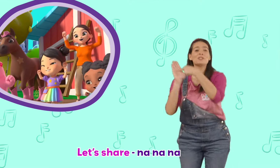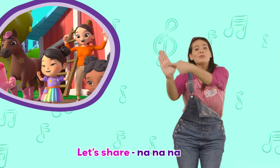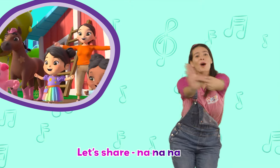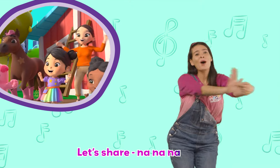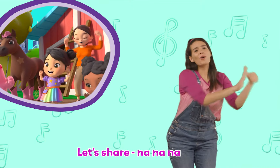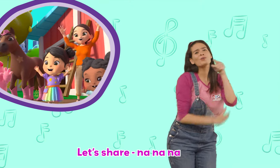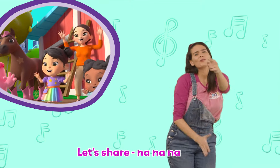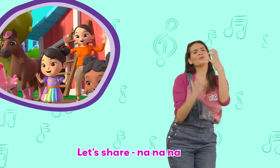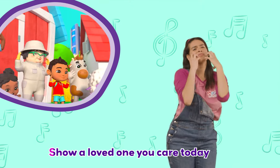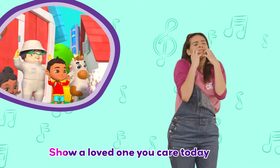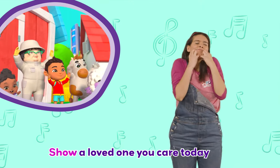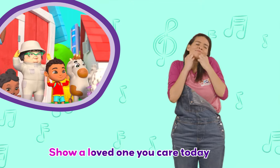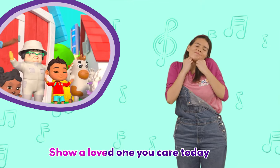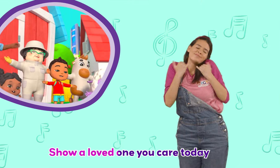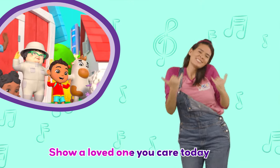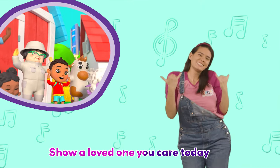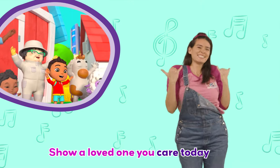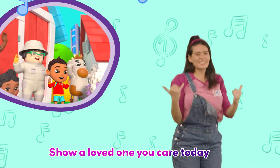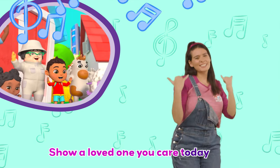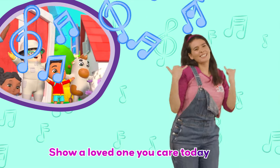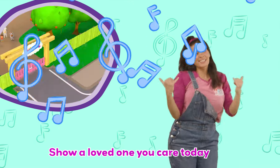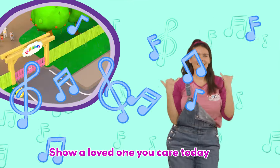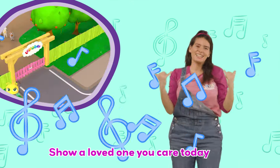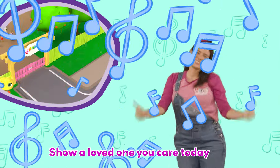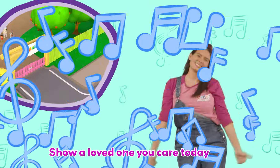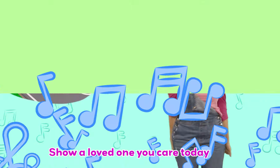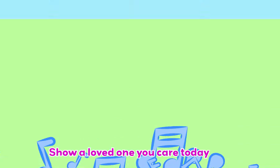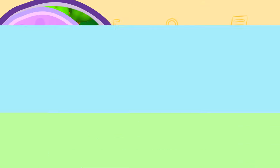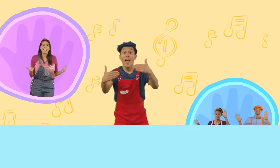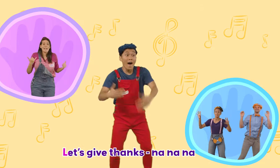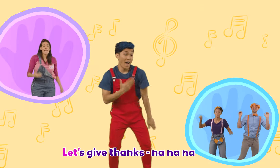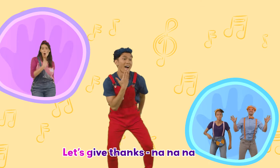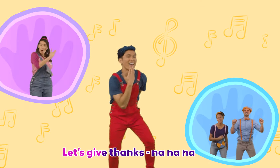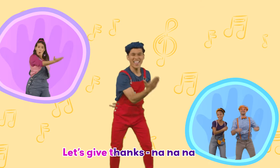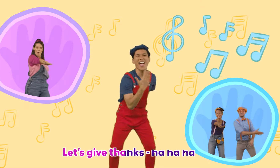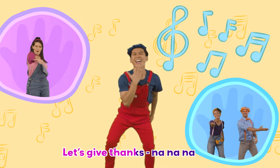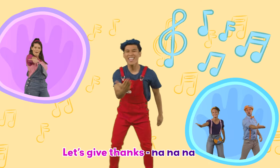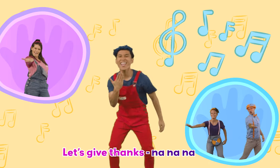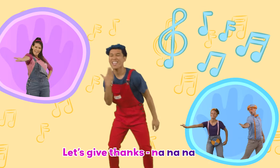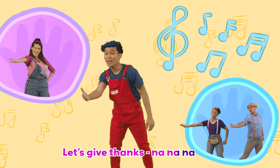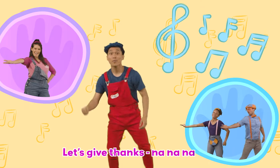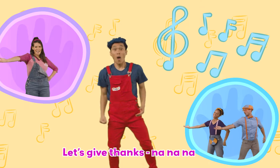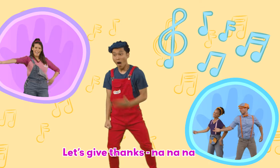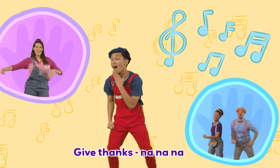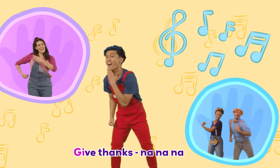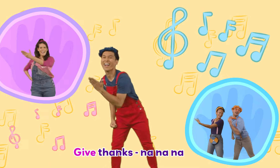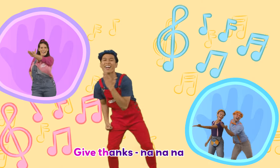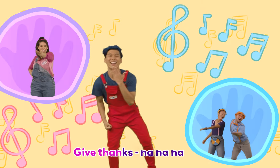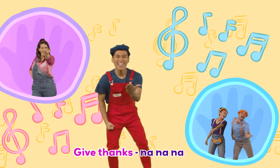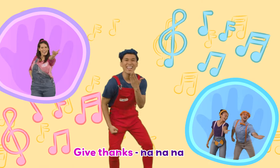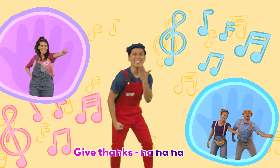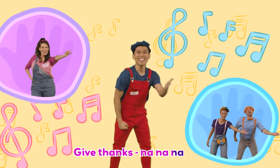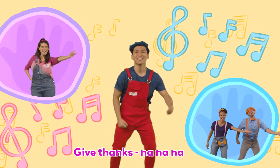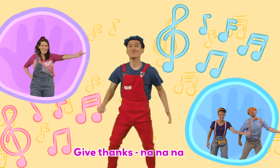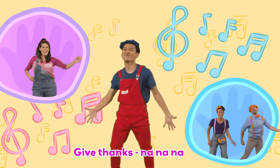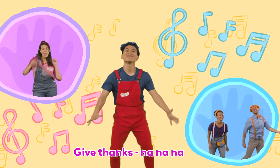share. Na na na. Show a loved one you care today. Let's give thanks. Na na na. Give